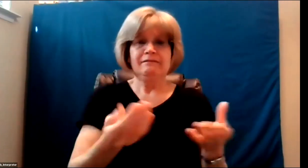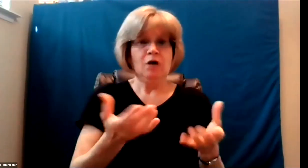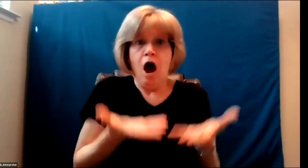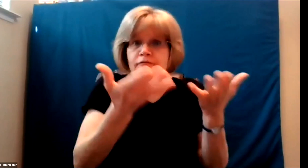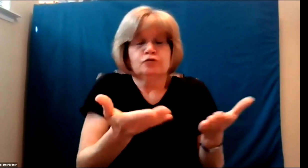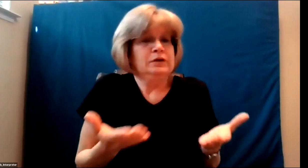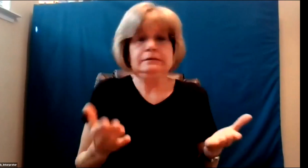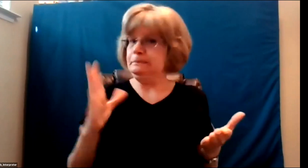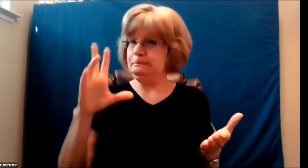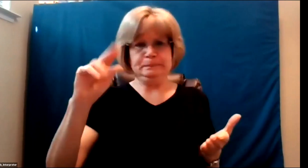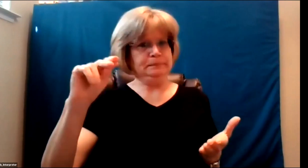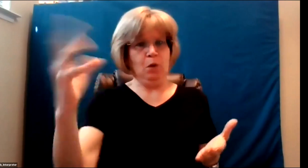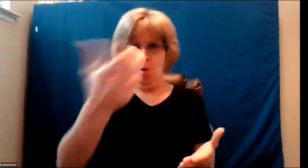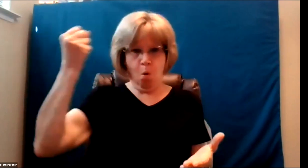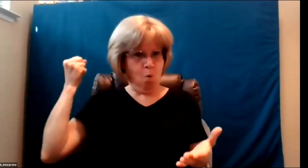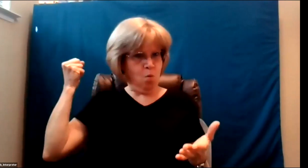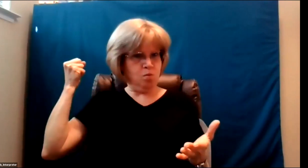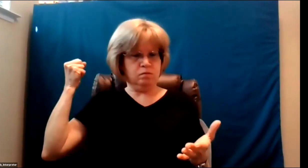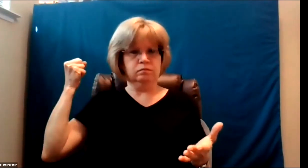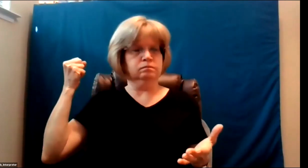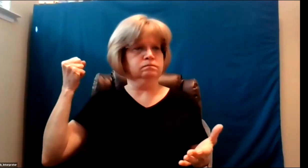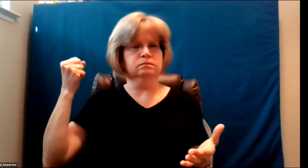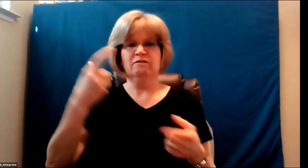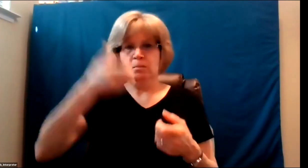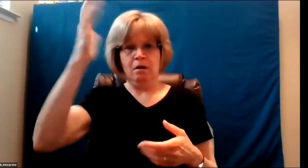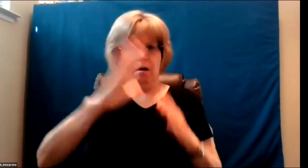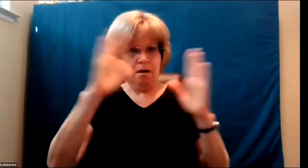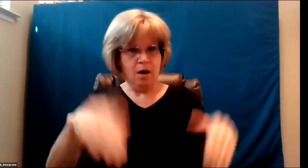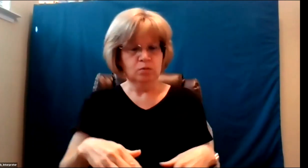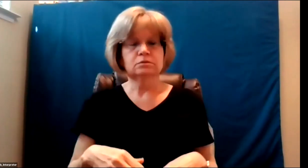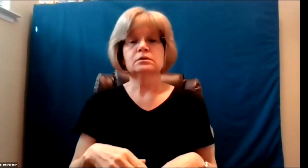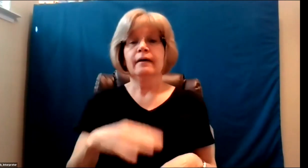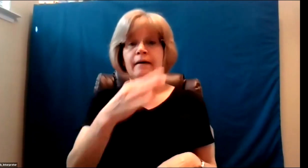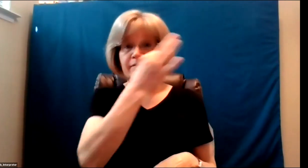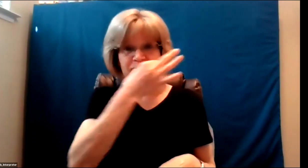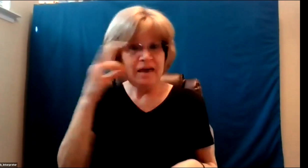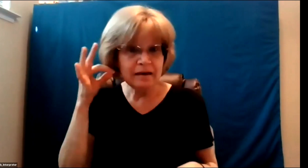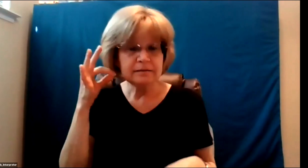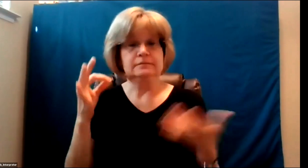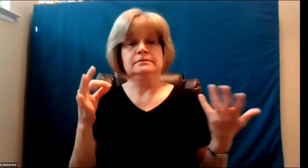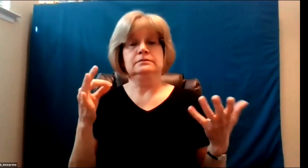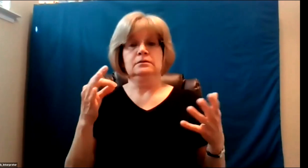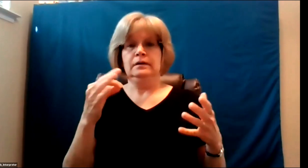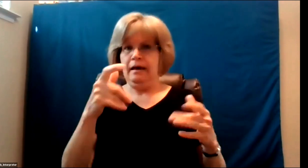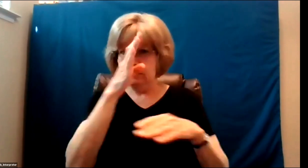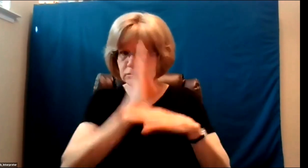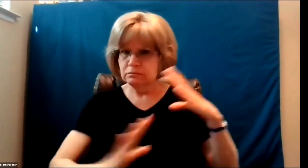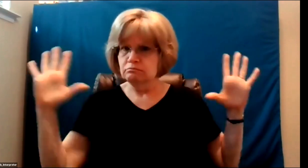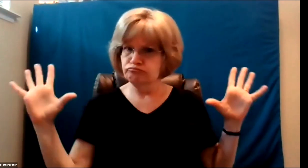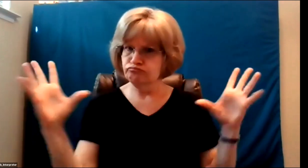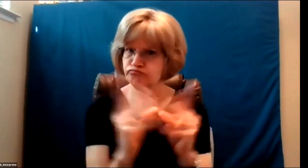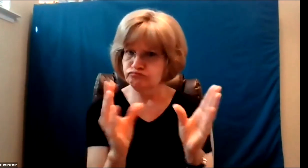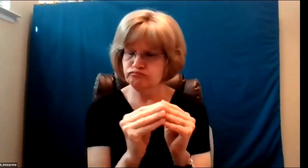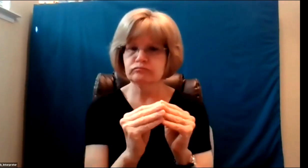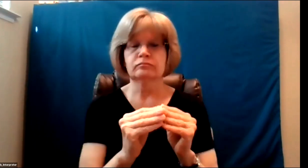are withheld from the house of your God. Sanctify a fast, call a solemn assembly. Gather